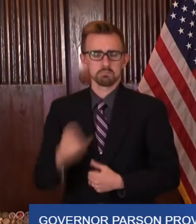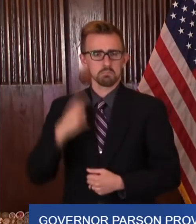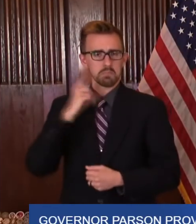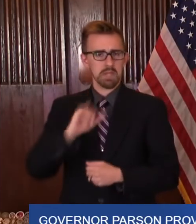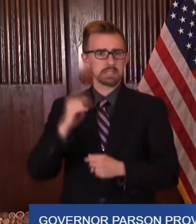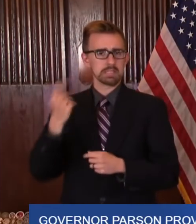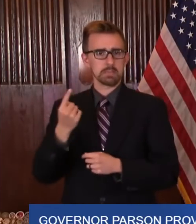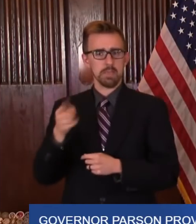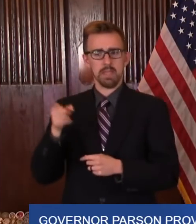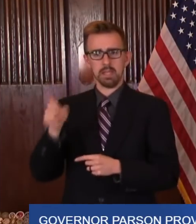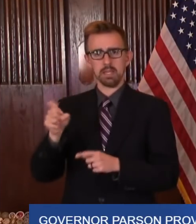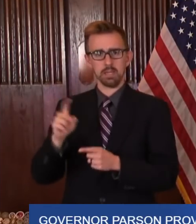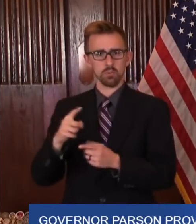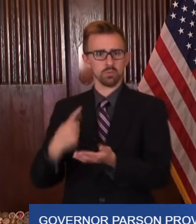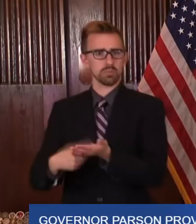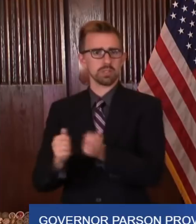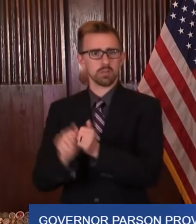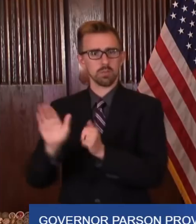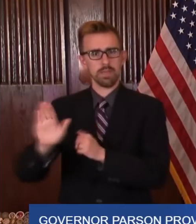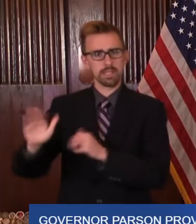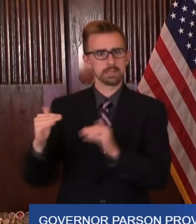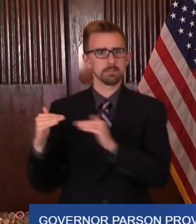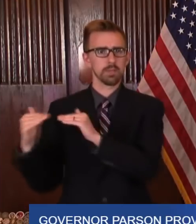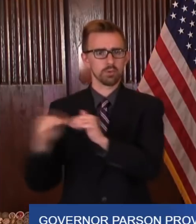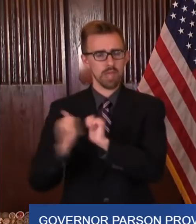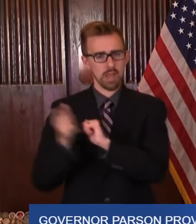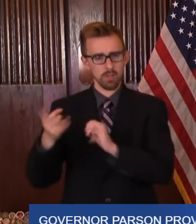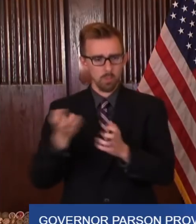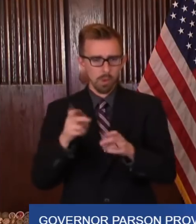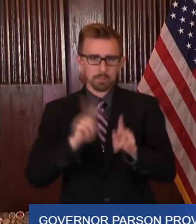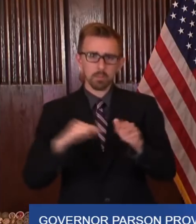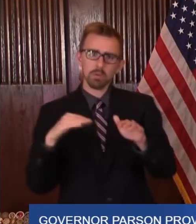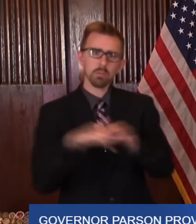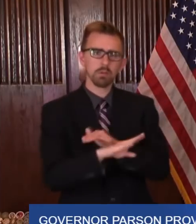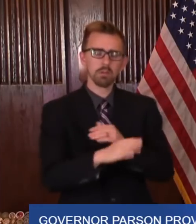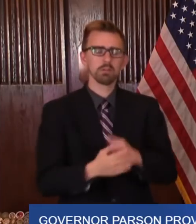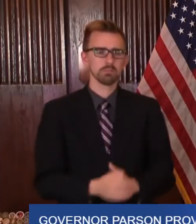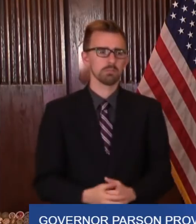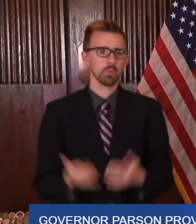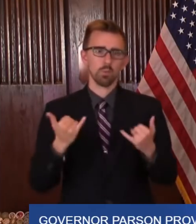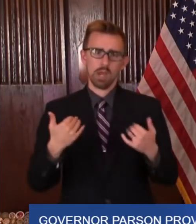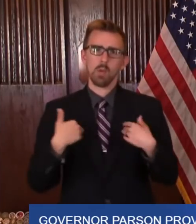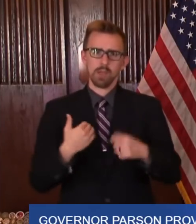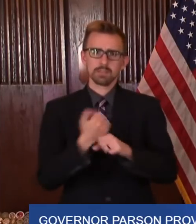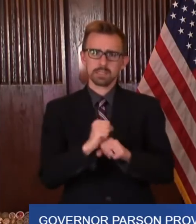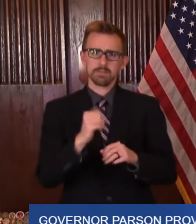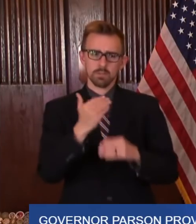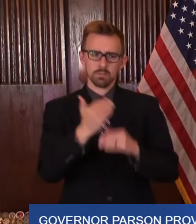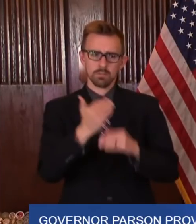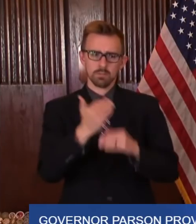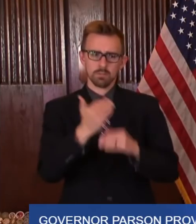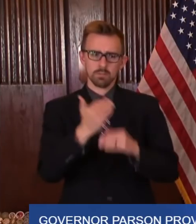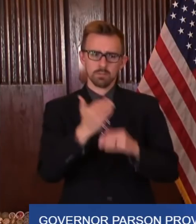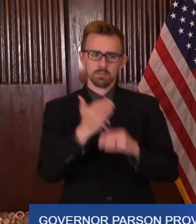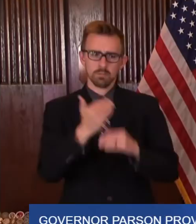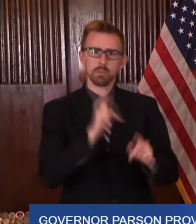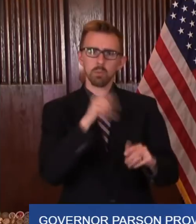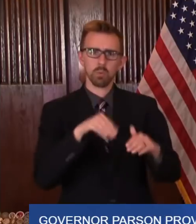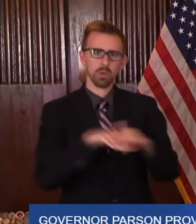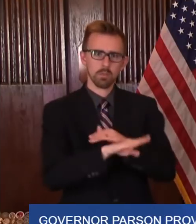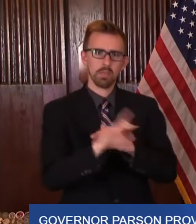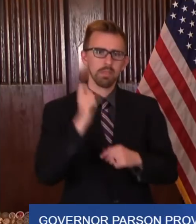something that he would need to take up with his colleagues about how they want to enter the building. But right now, I think there's a safety process in place for people coming into the